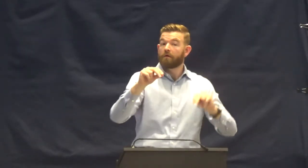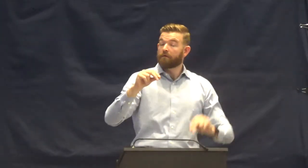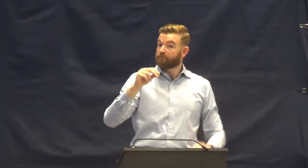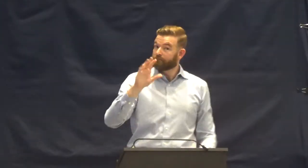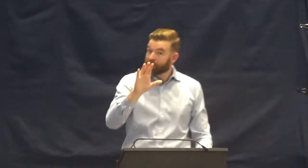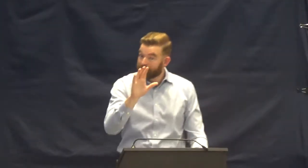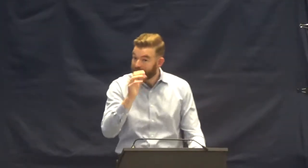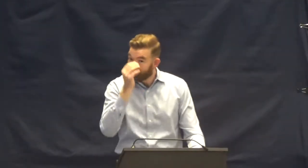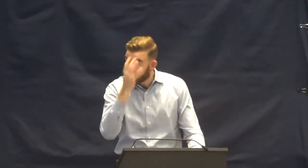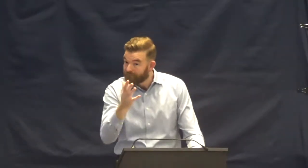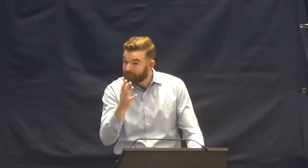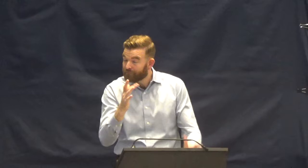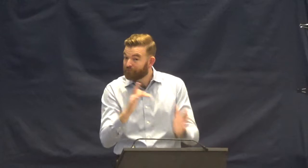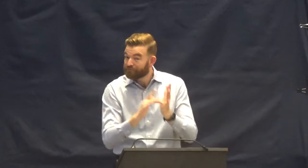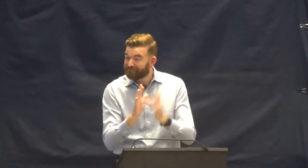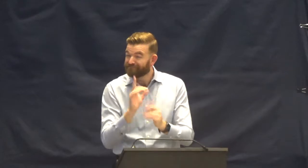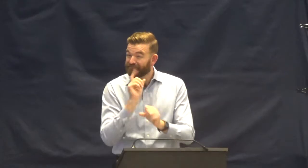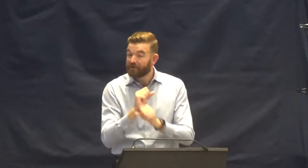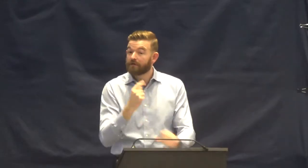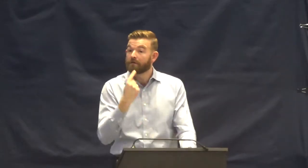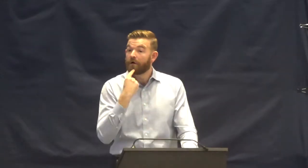interrupts that and says, oh, excuse me, no.